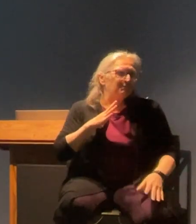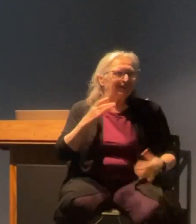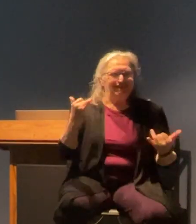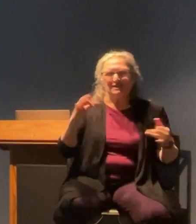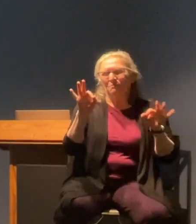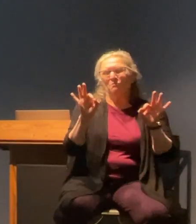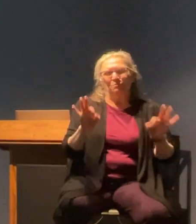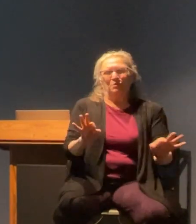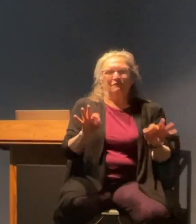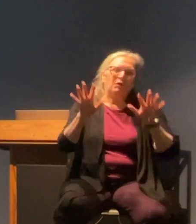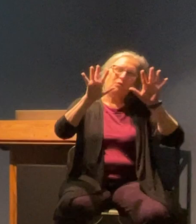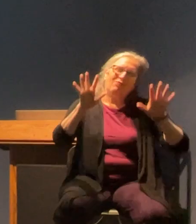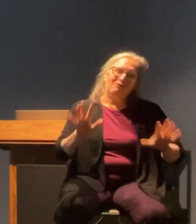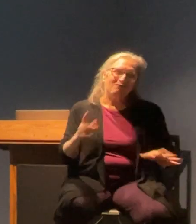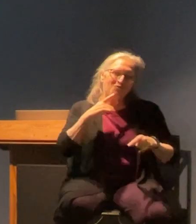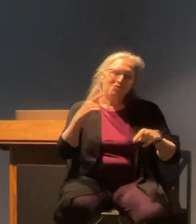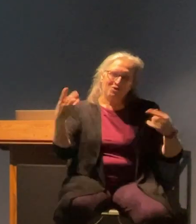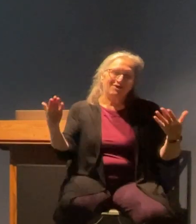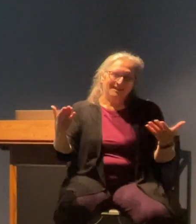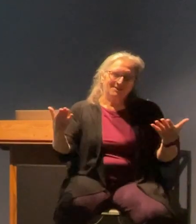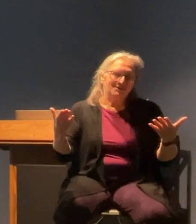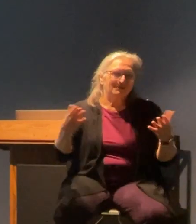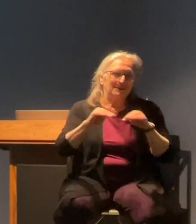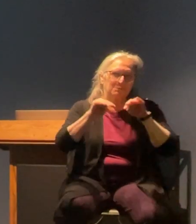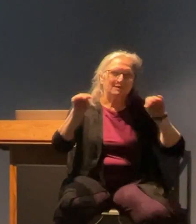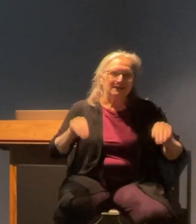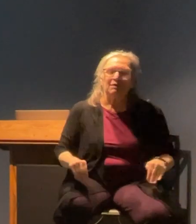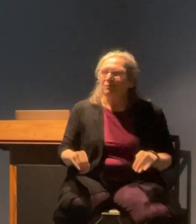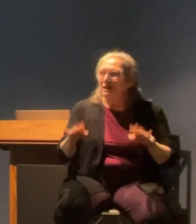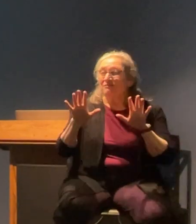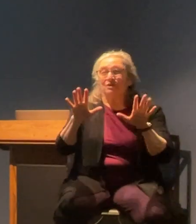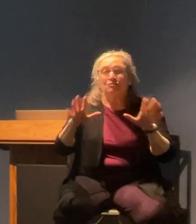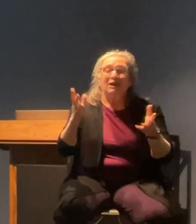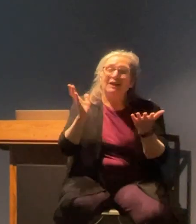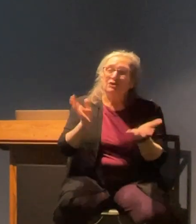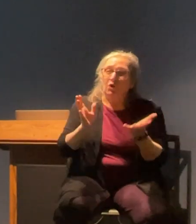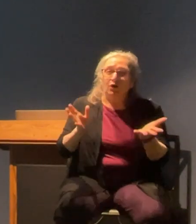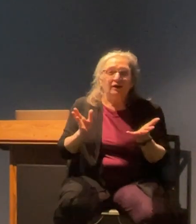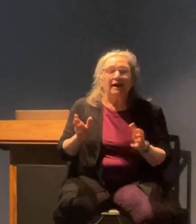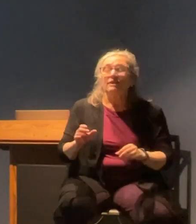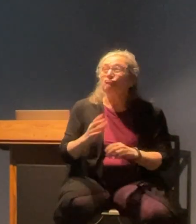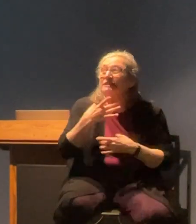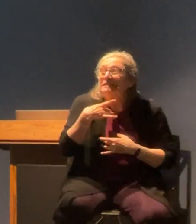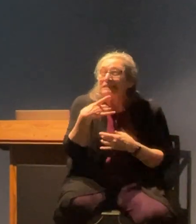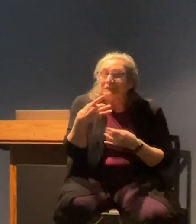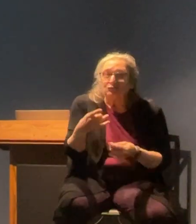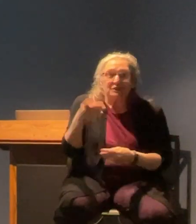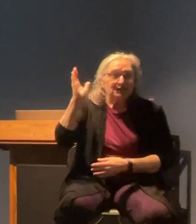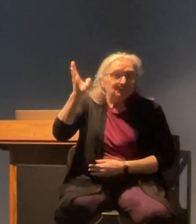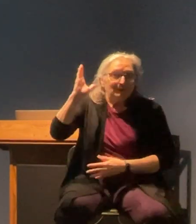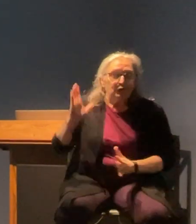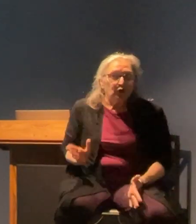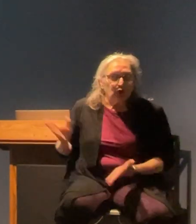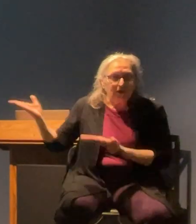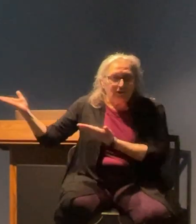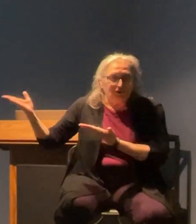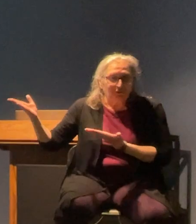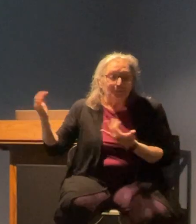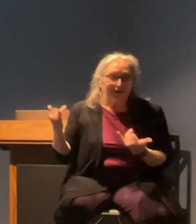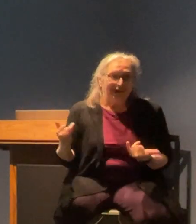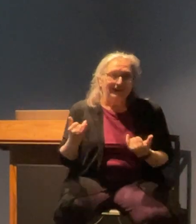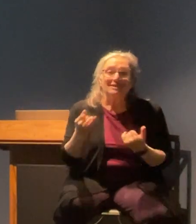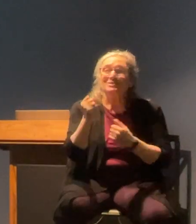have a really interesting talk for you today. And I have a really interesting speaker with us today.